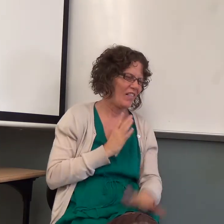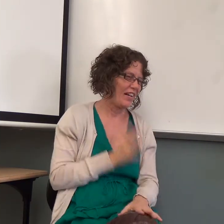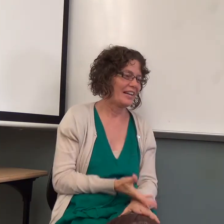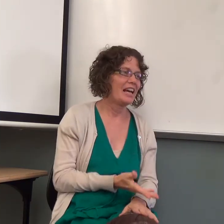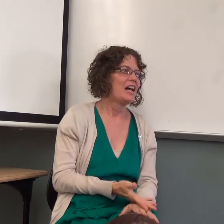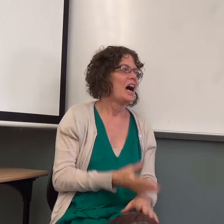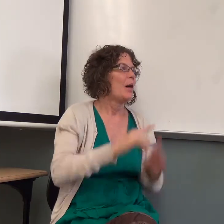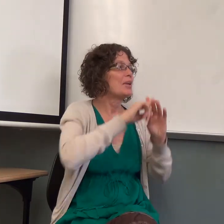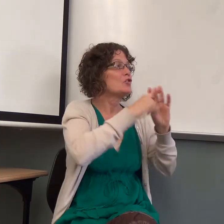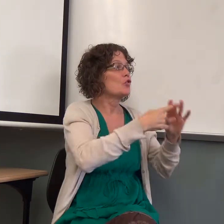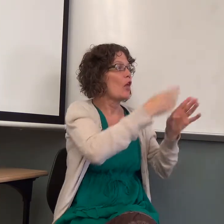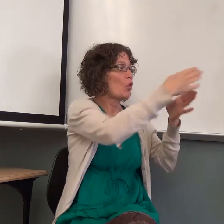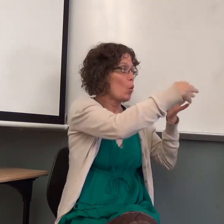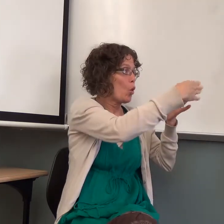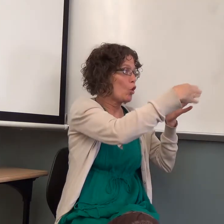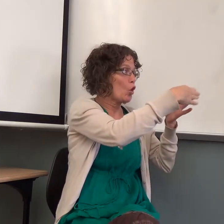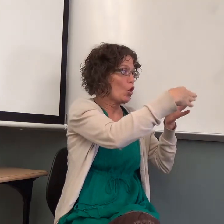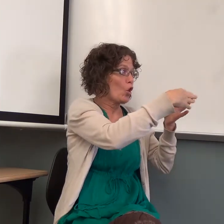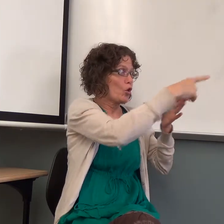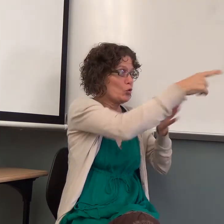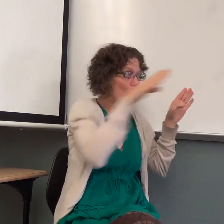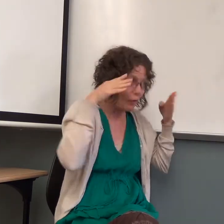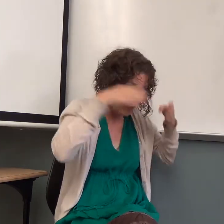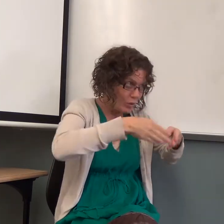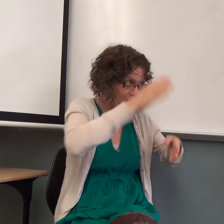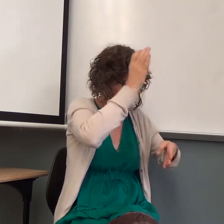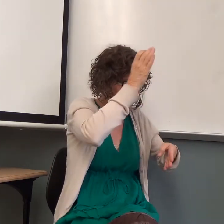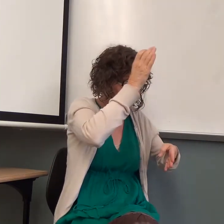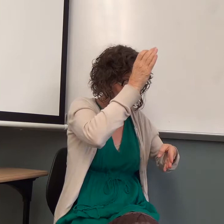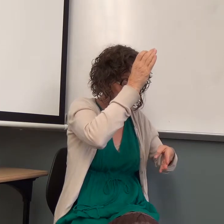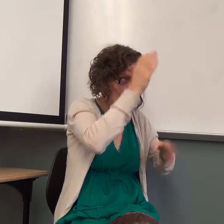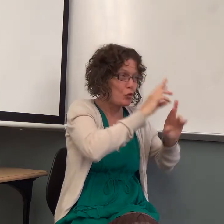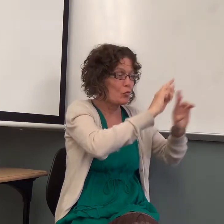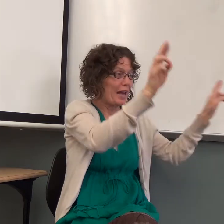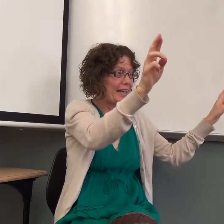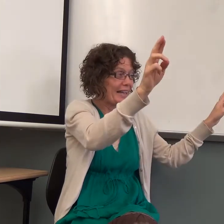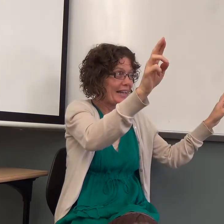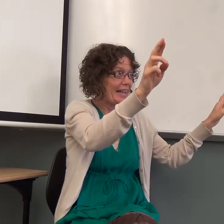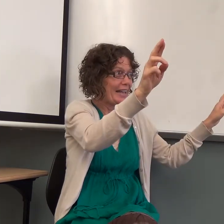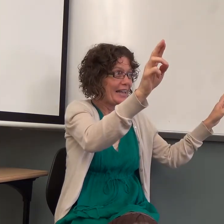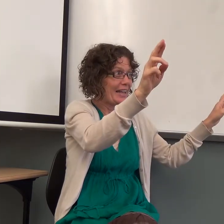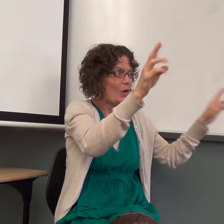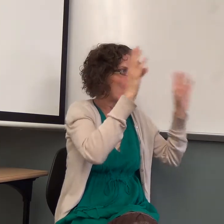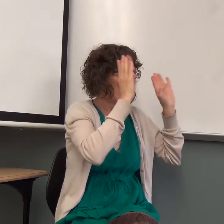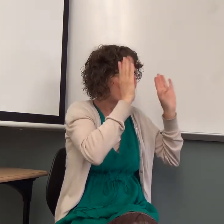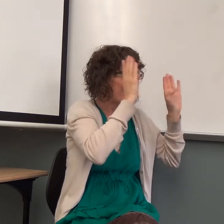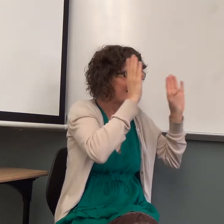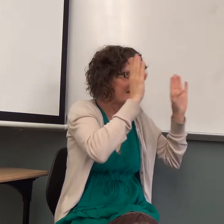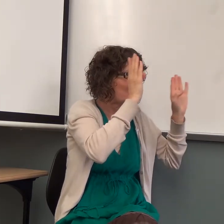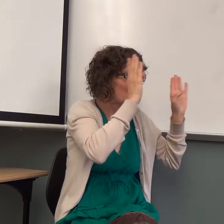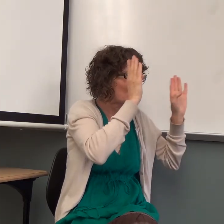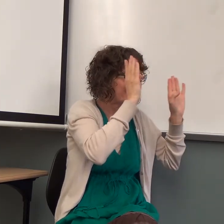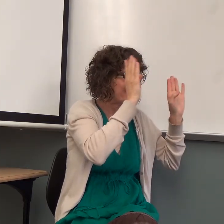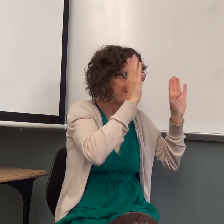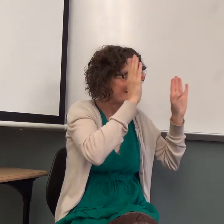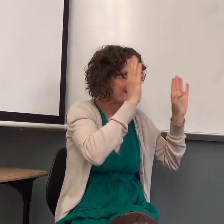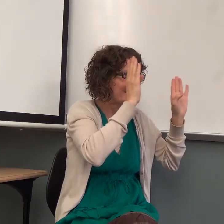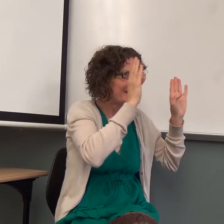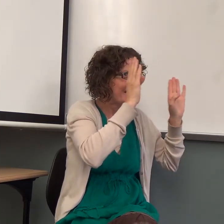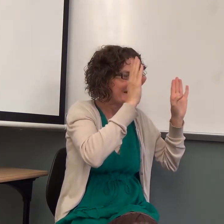over in the corner here, sir, because you look focused on that computer there. All right, you ready? What happened? Oh no! You can't play the game, man.